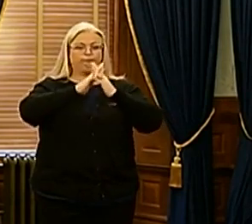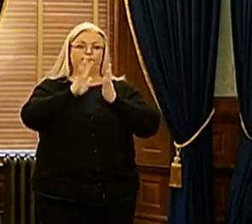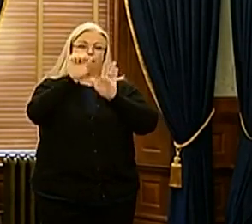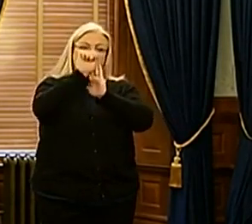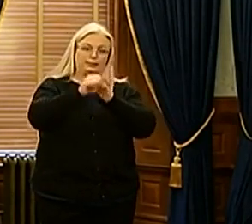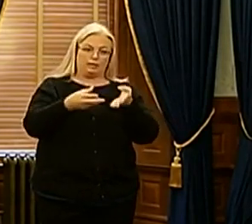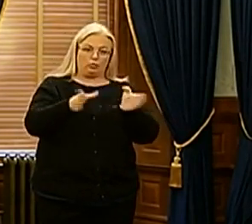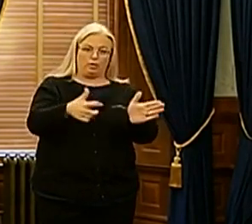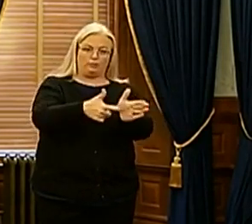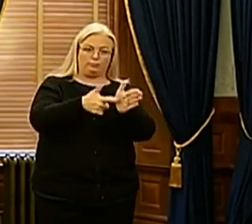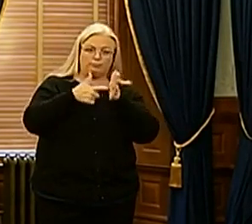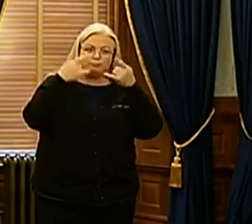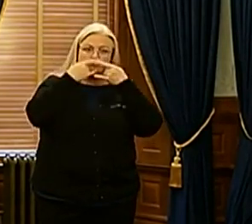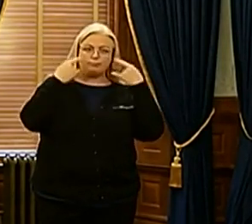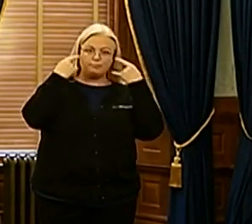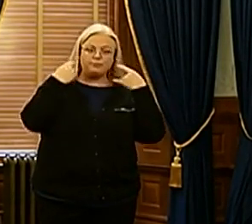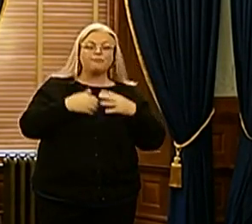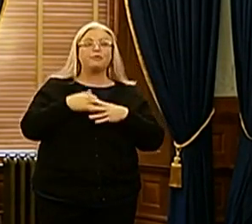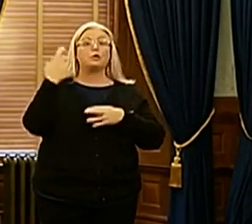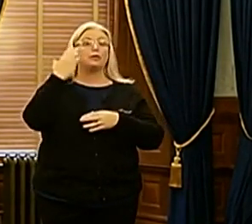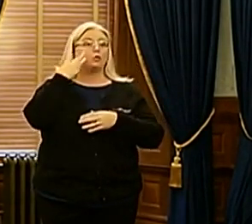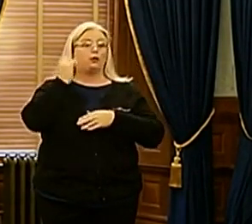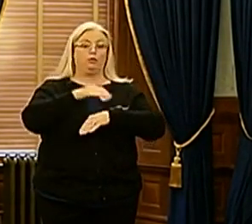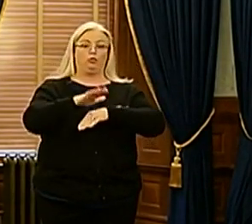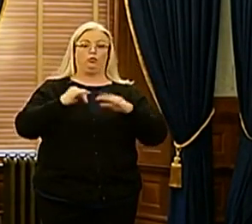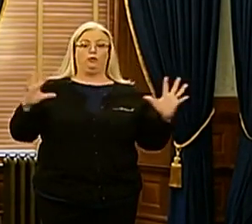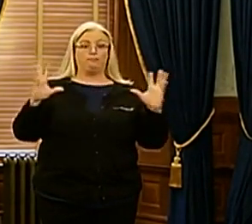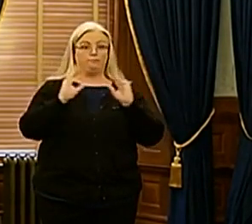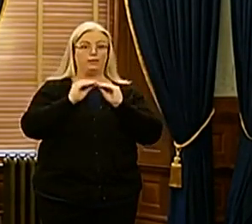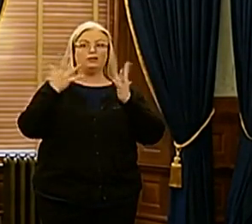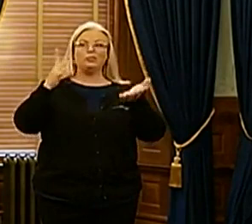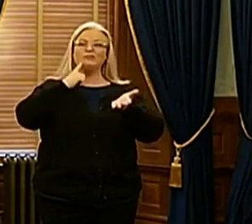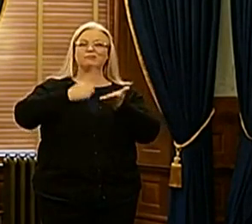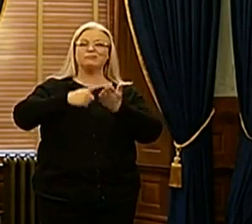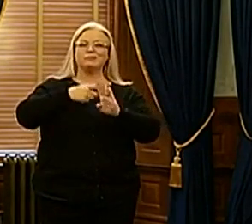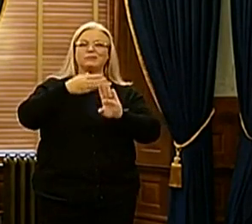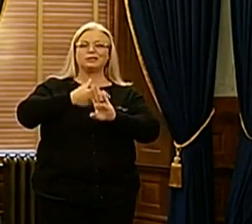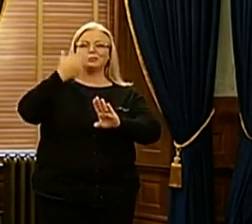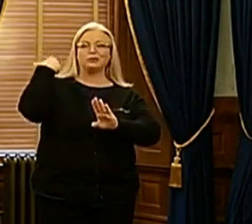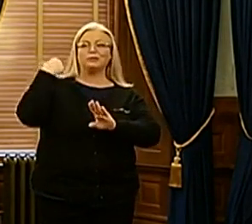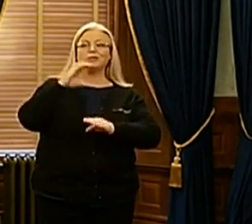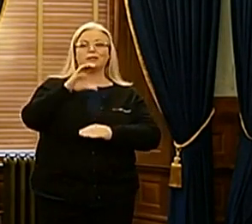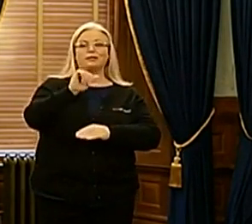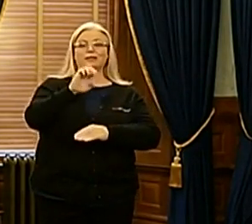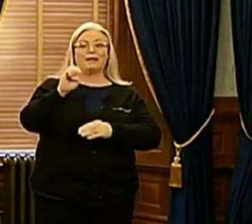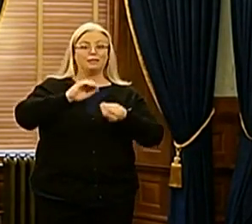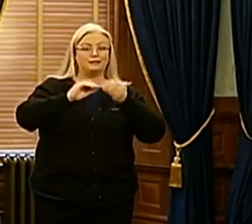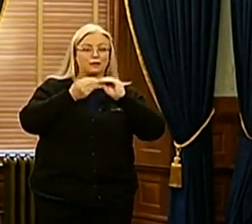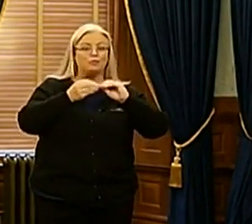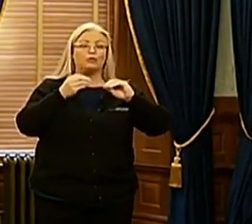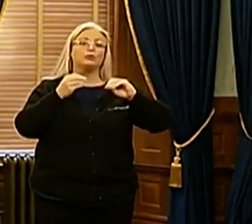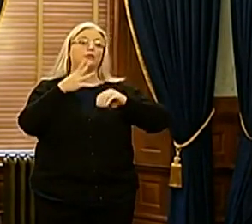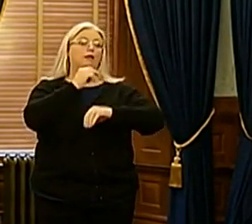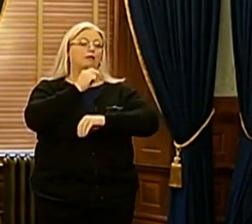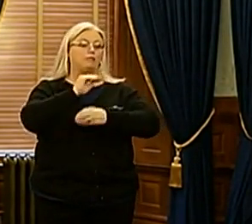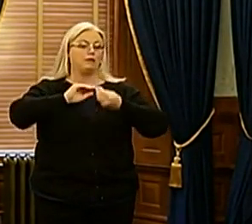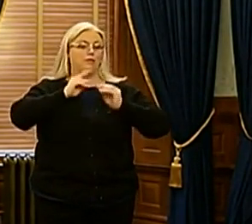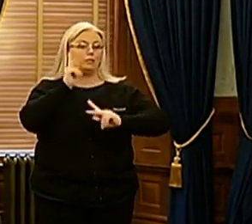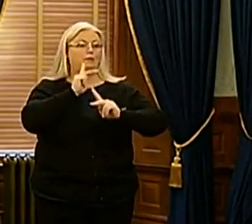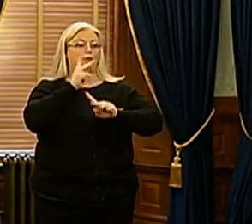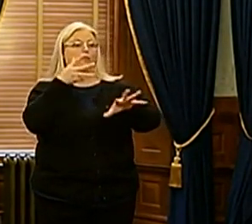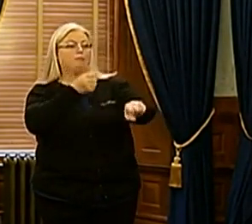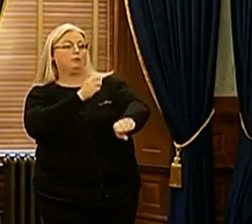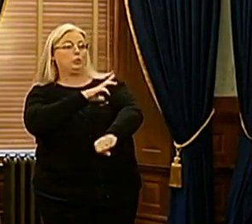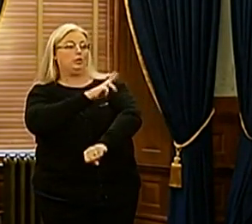mandate. I convened the meeting because, as we have discussed previously, case rates and hospitalizations are